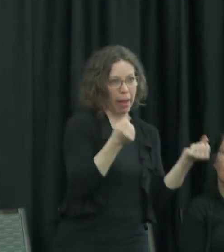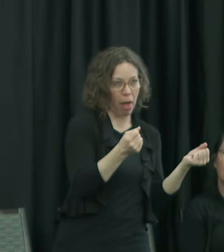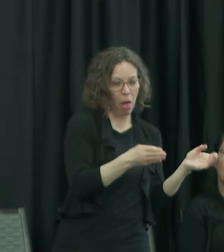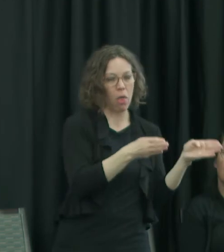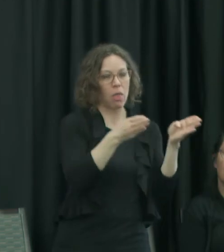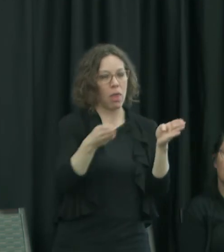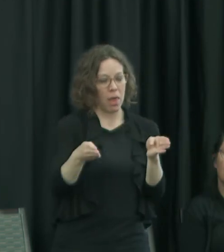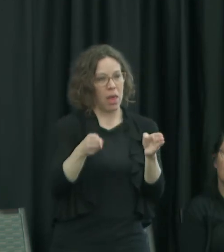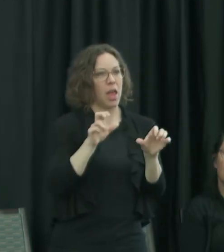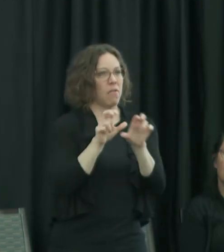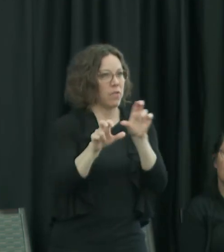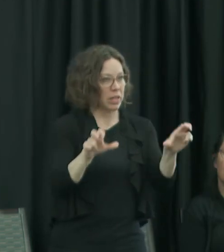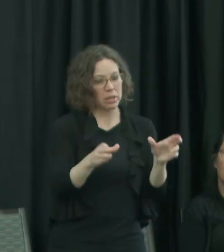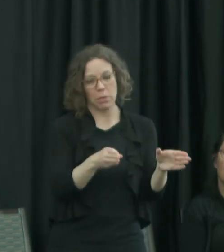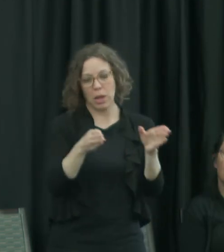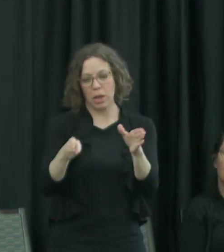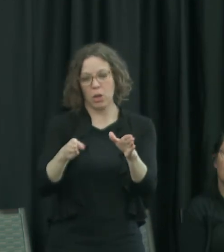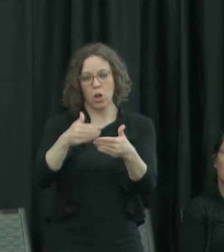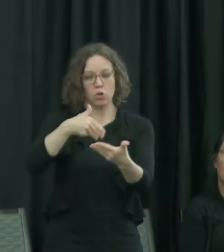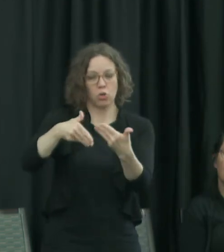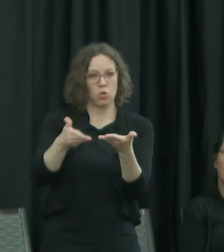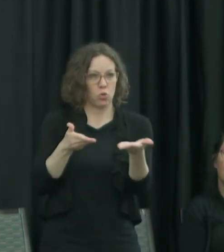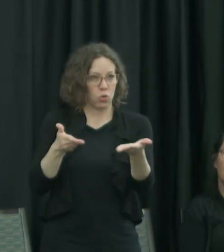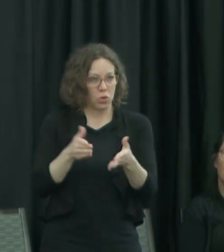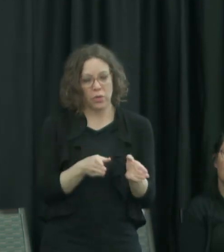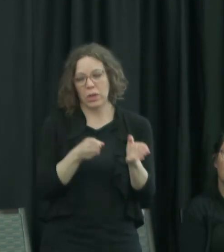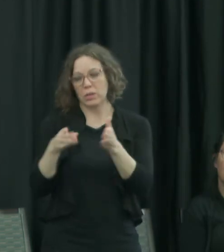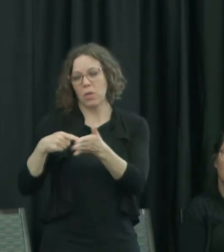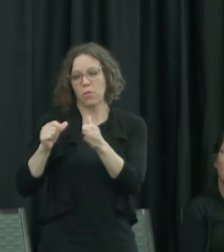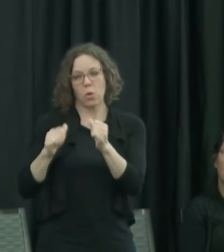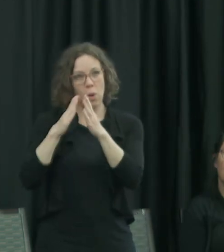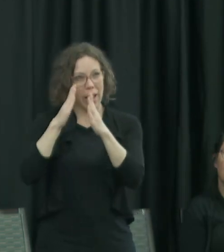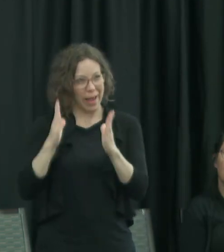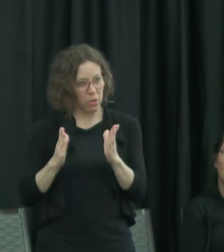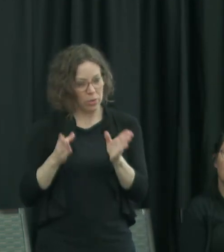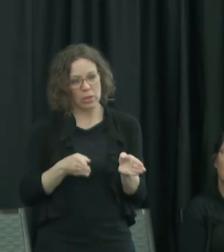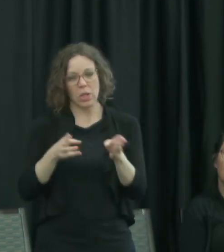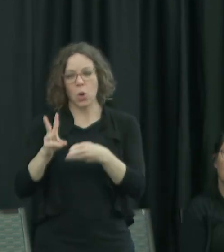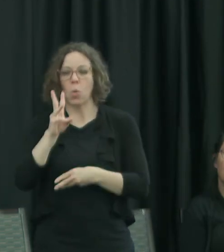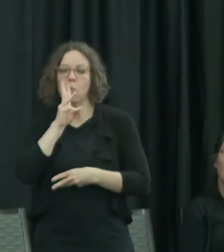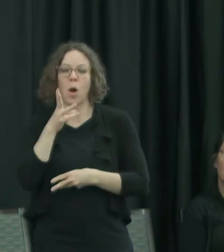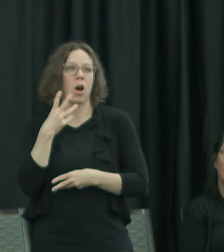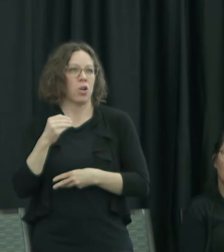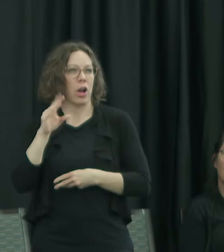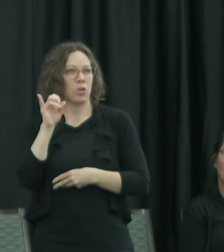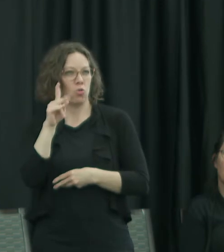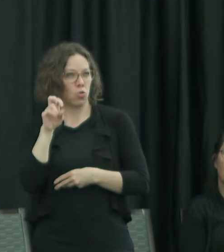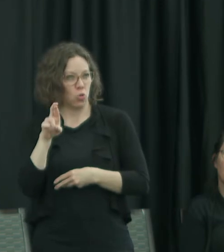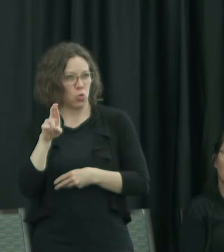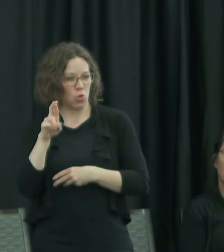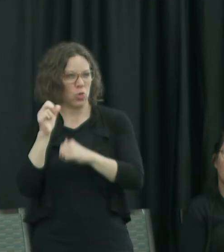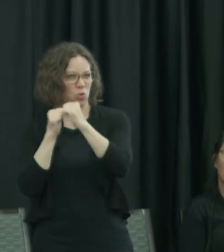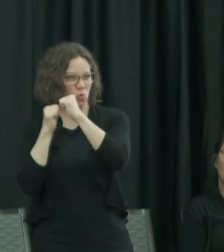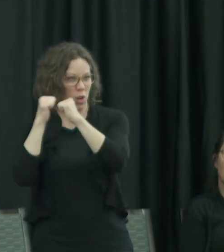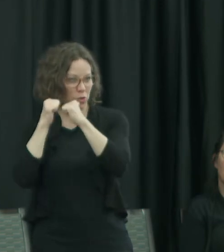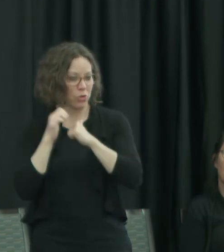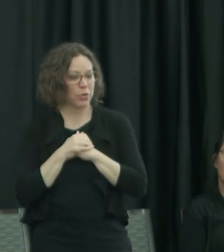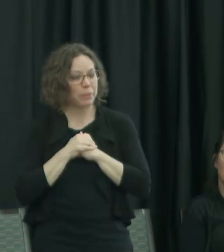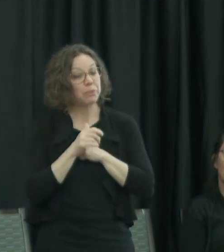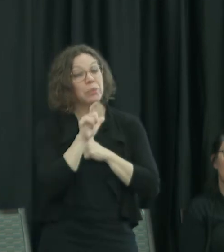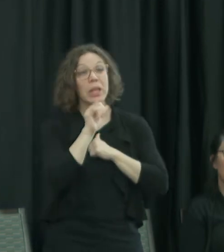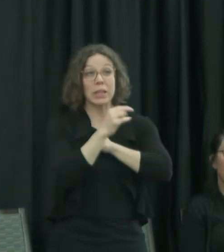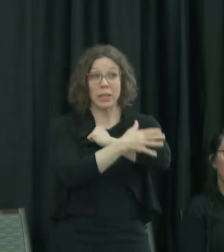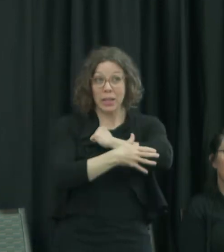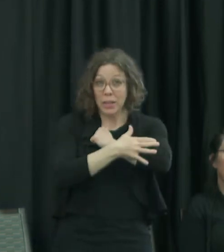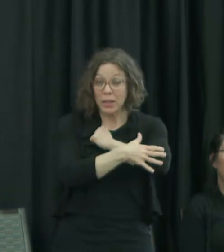capital investment, social services, affordable housing, and water and sewer infrastructure. Lynn County and the City of Cedar